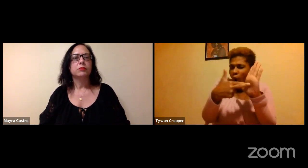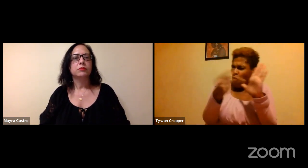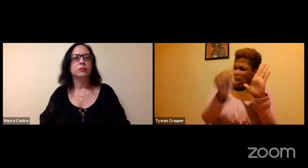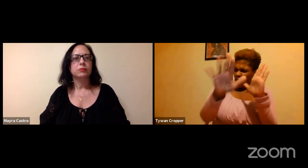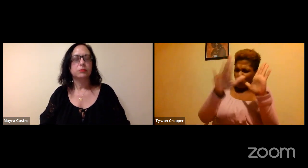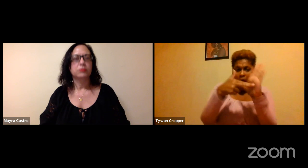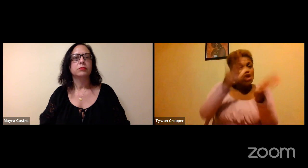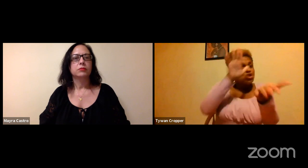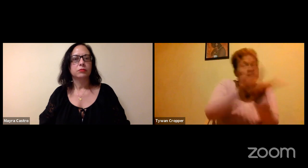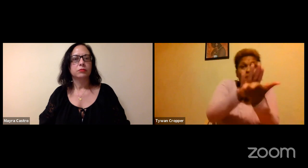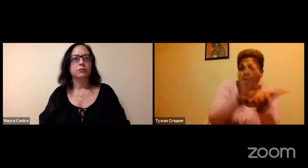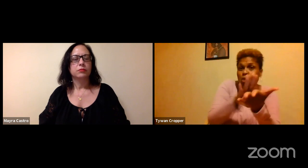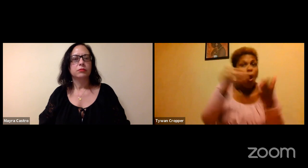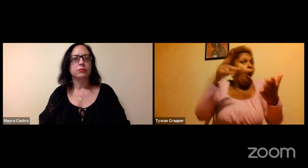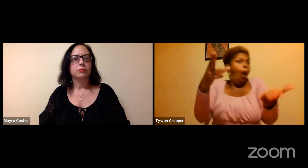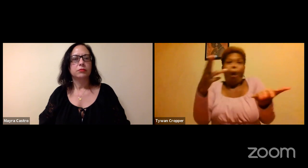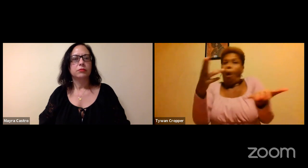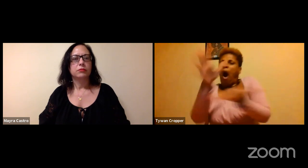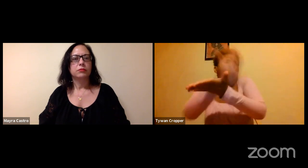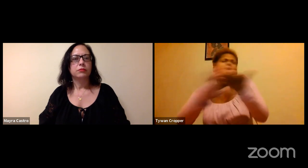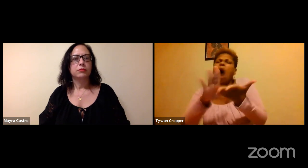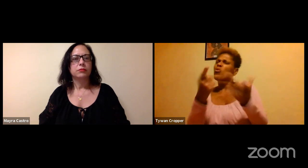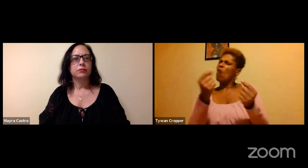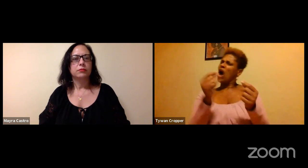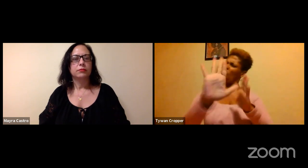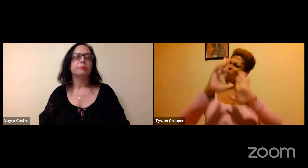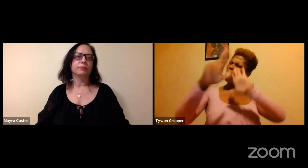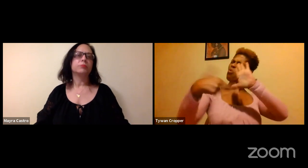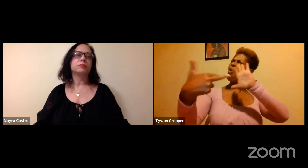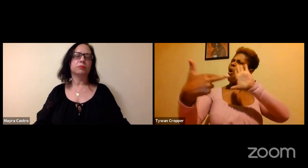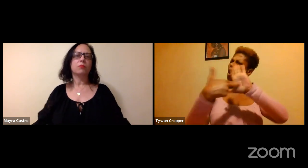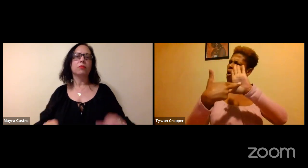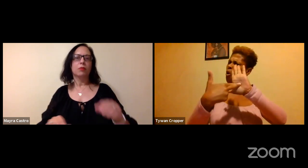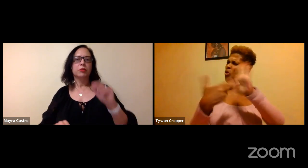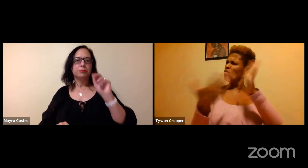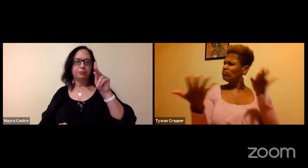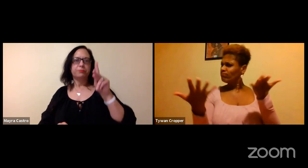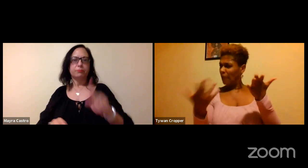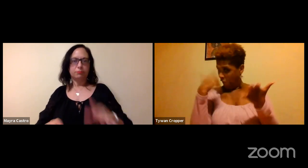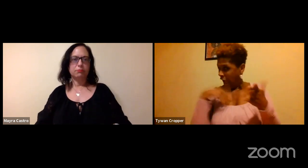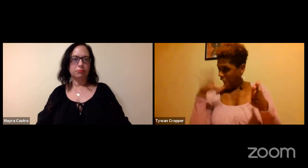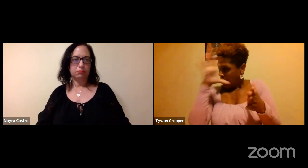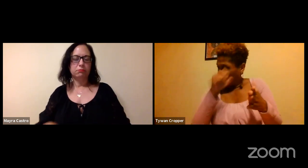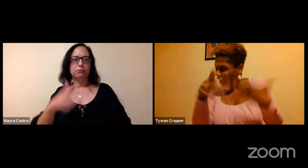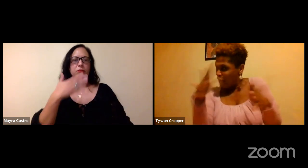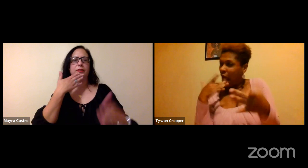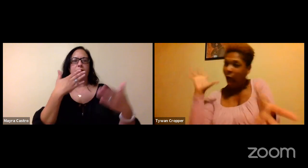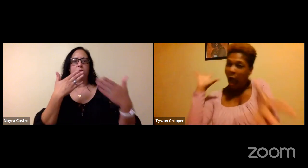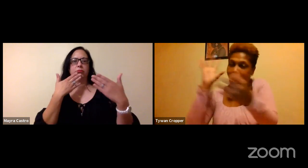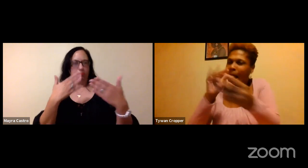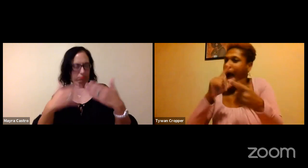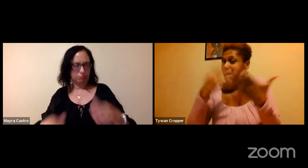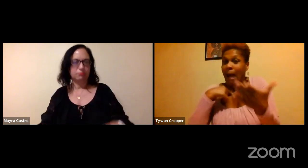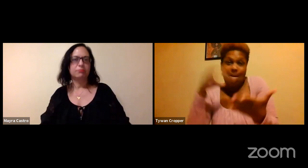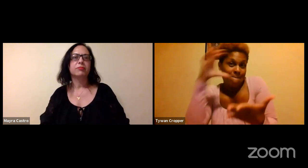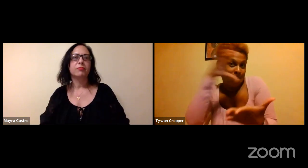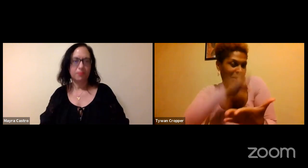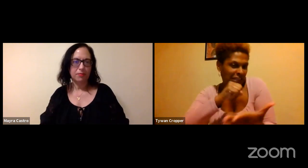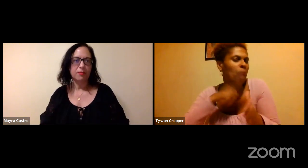Now, who were your role models? Did you have role models in school or in college?